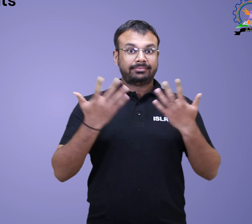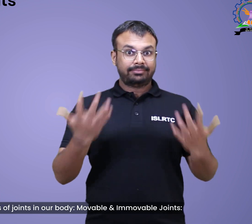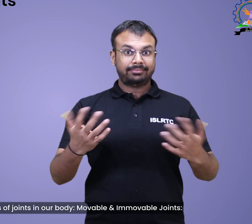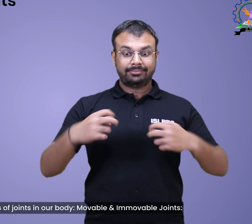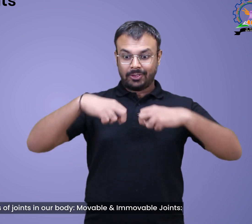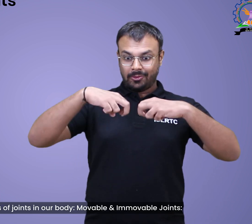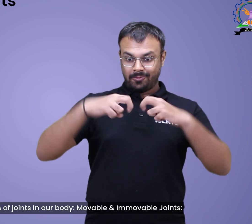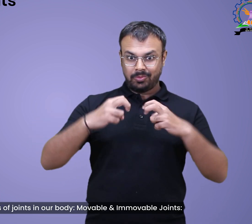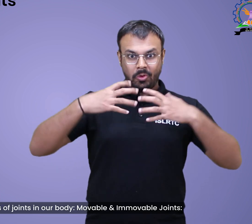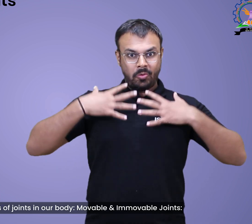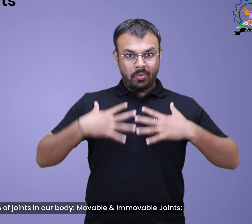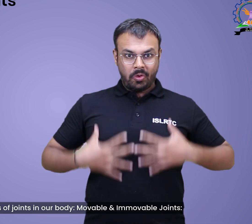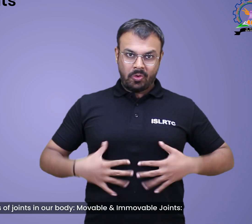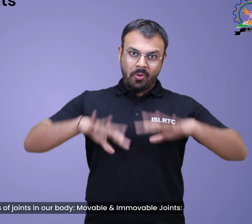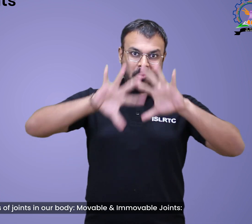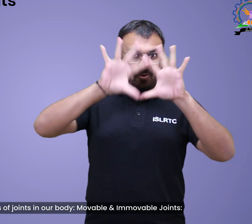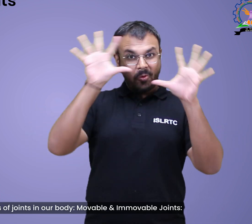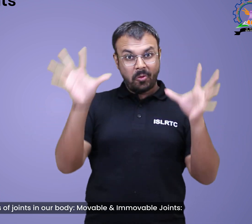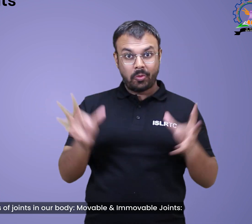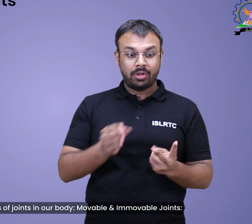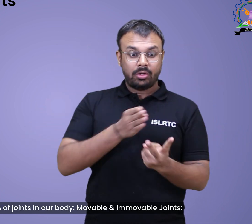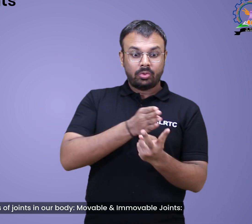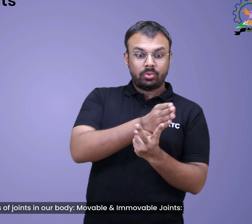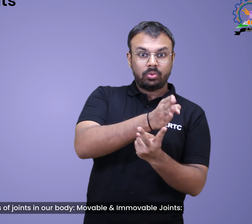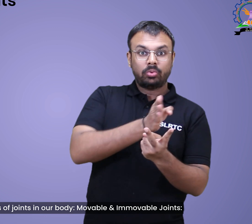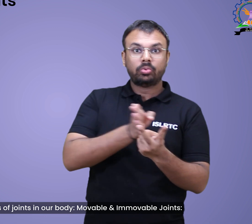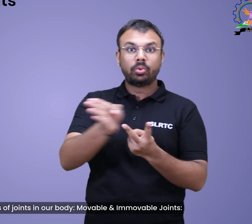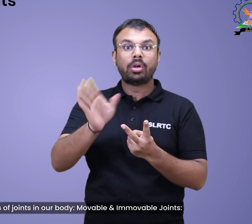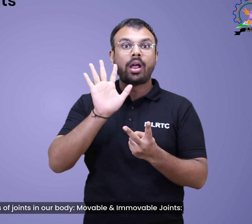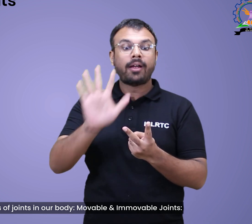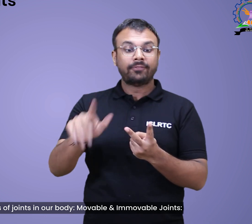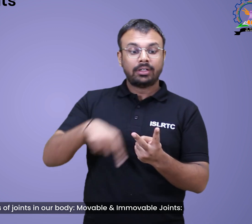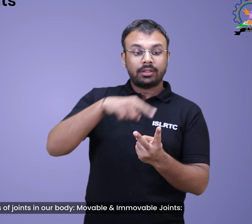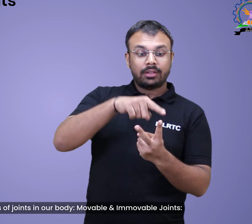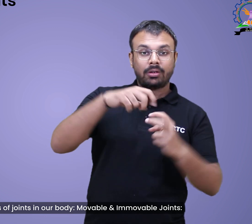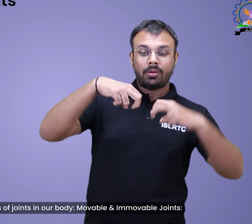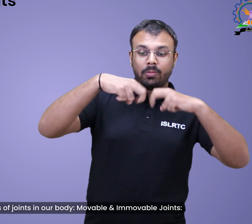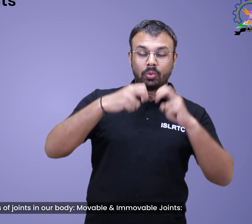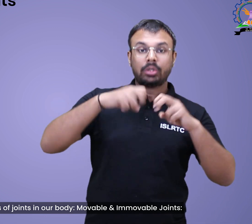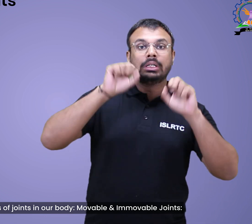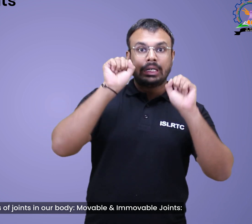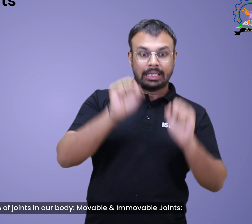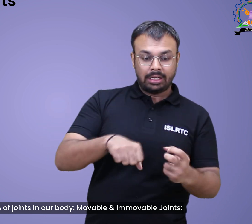We have two types of joints in our body, movable and immovable joints.